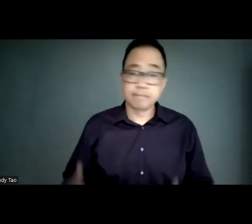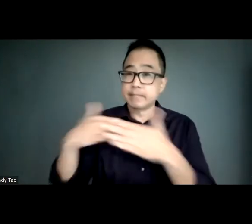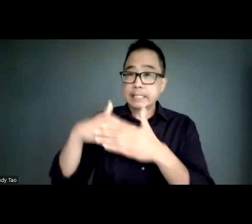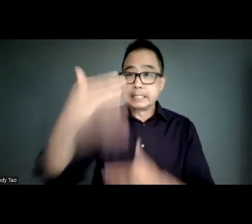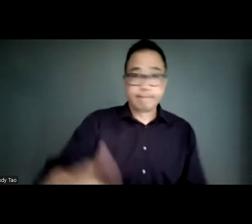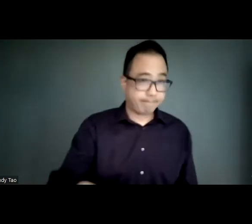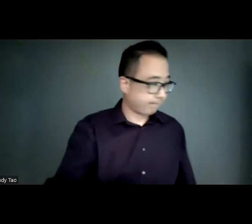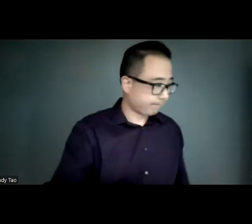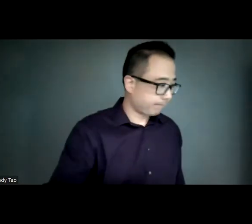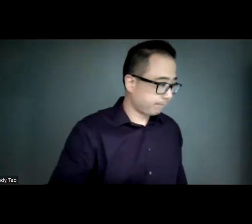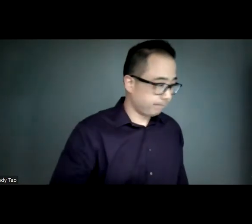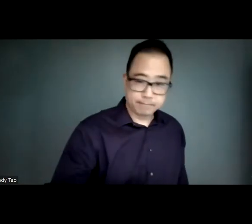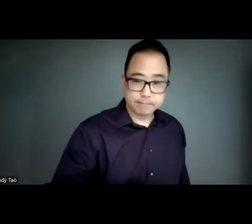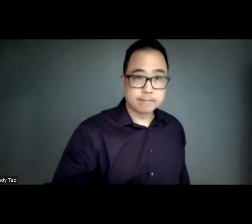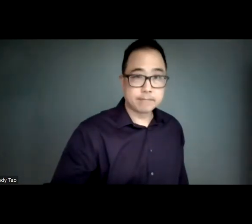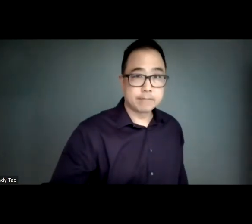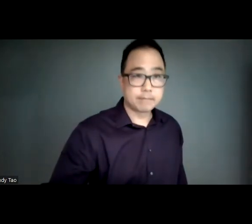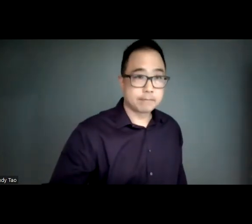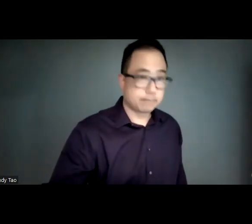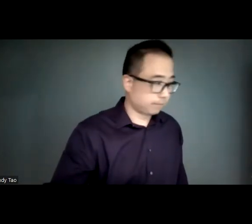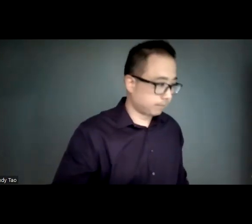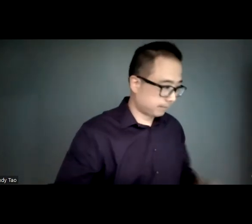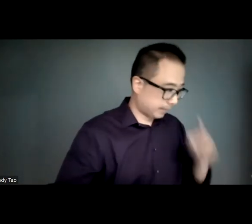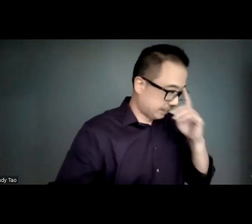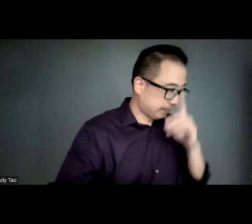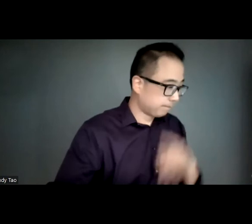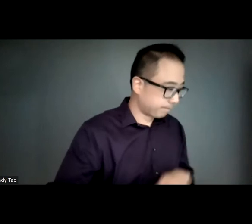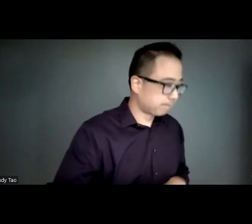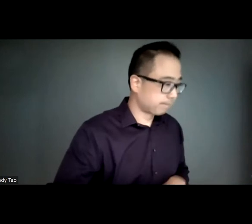That's the responsible thing to do. Next slide, please.